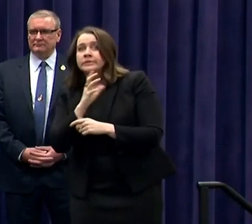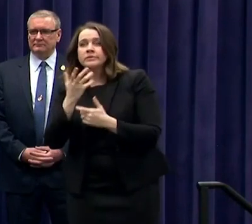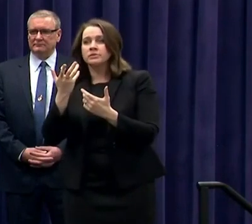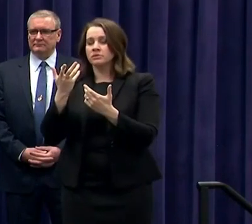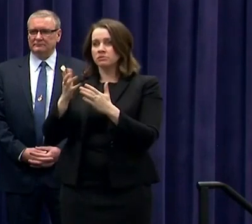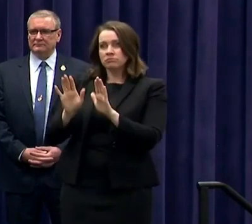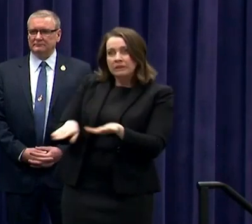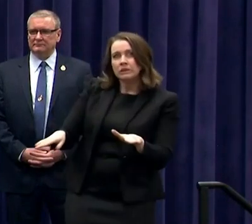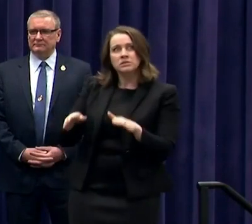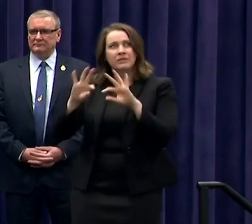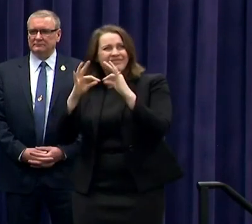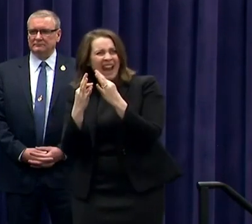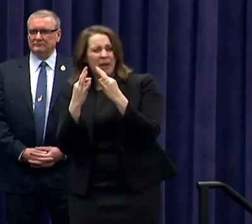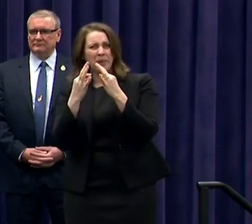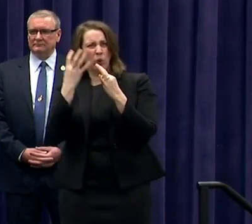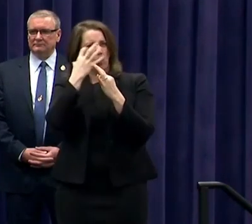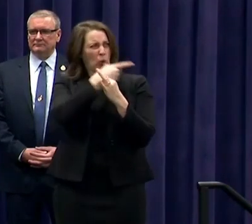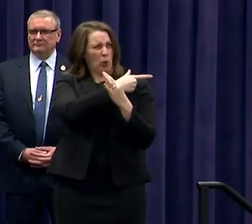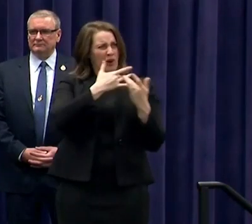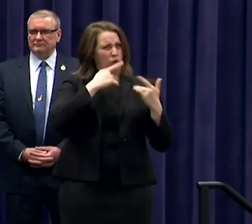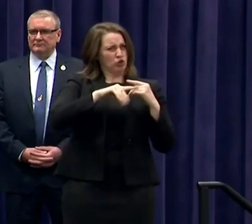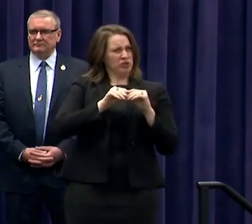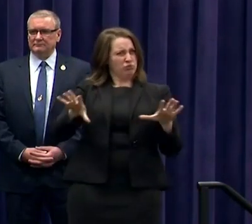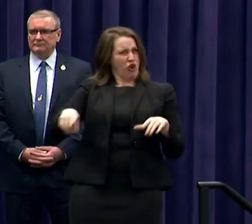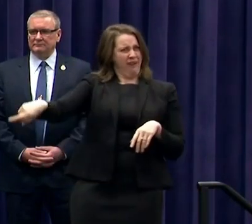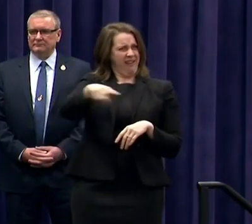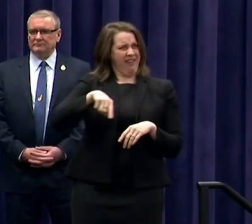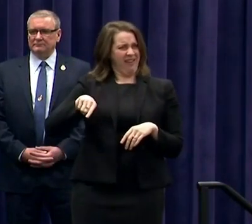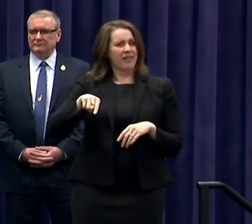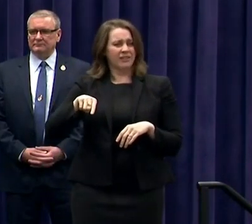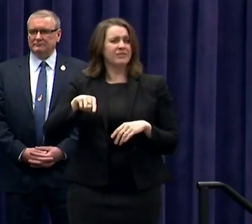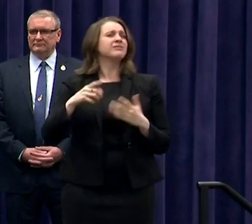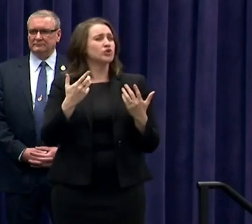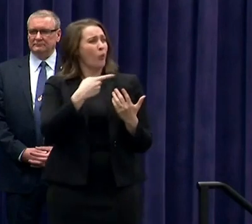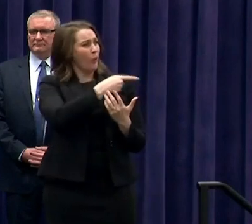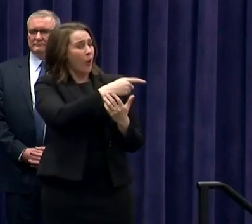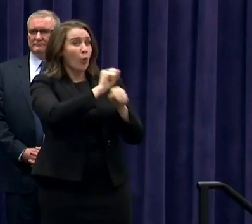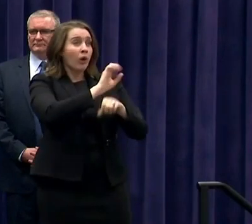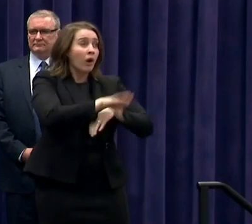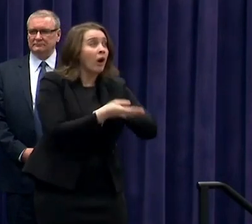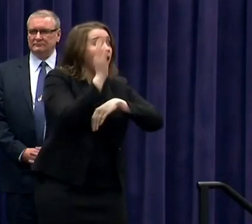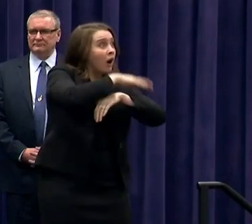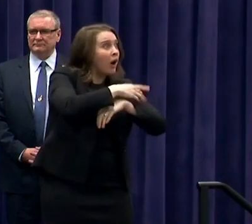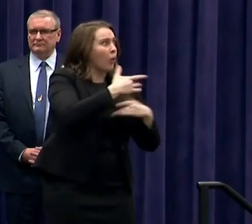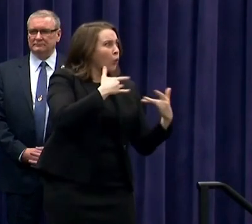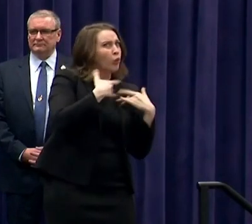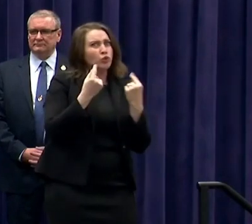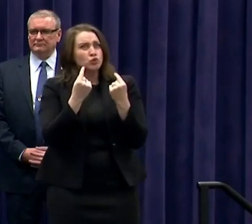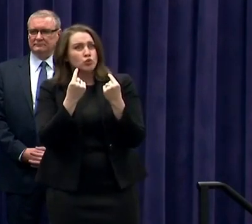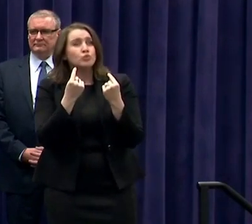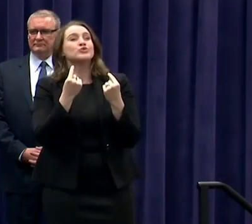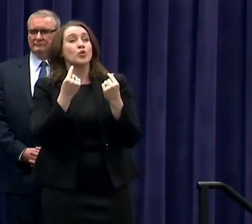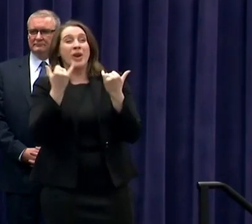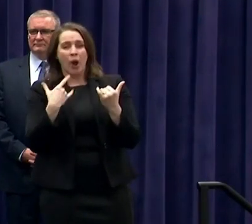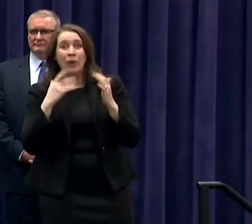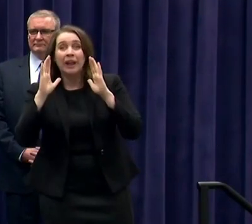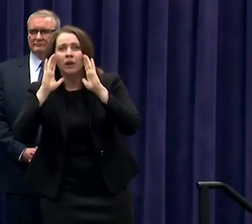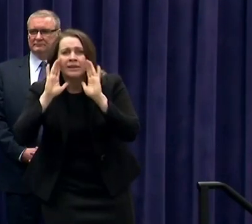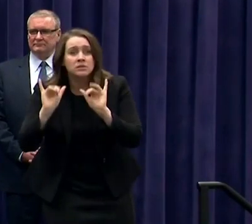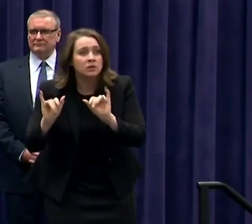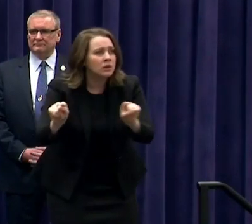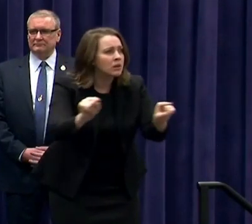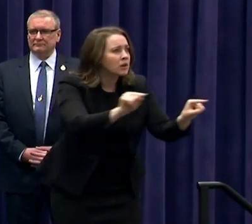tirelessly, long hours. So in response to the things that we've heard from the different unions and individual members, we wanted to